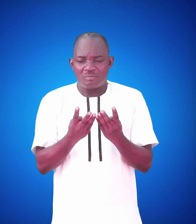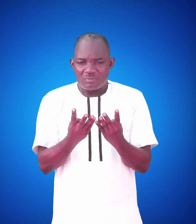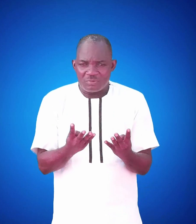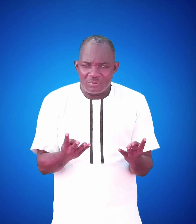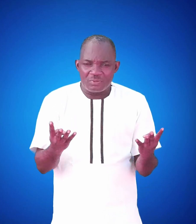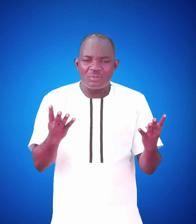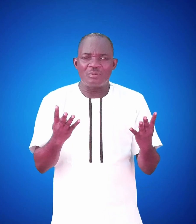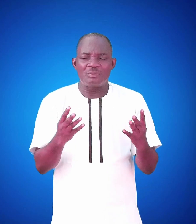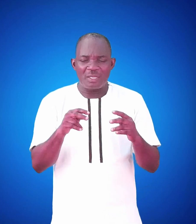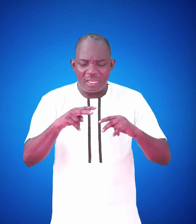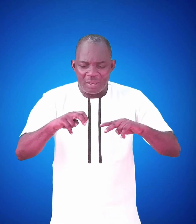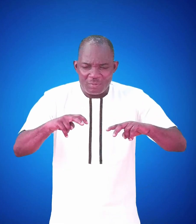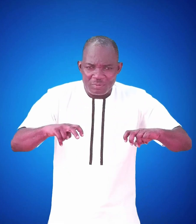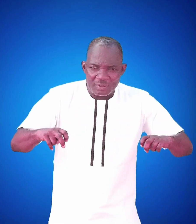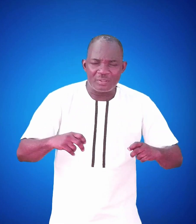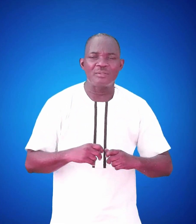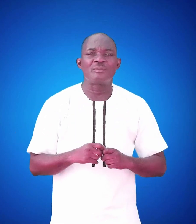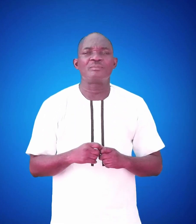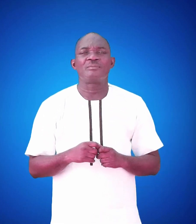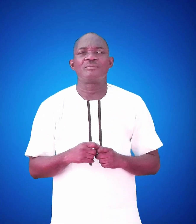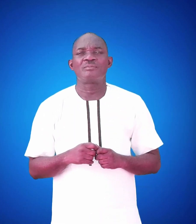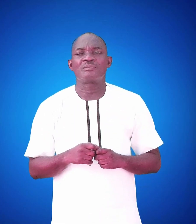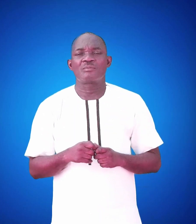preliminary inquiry,